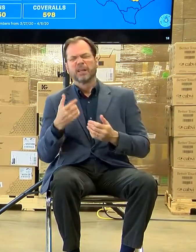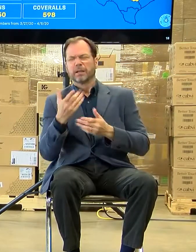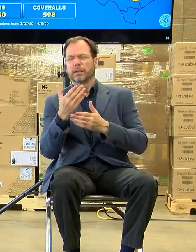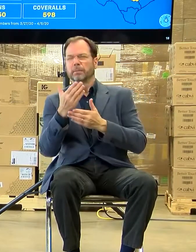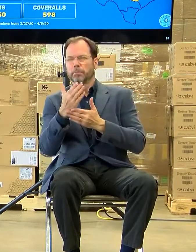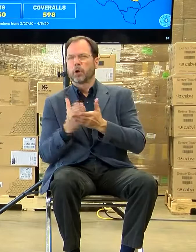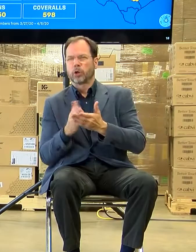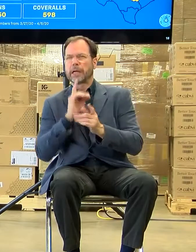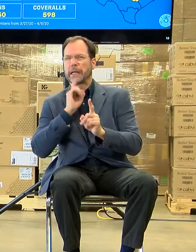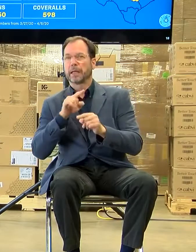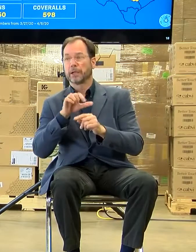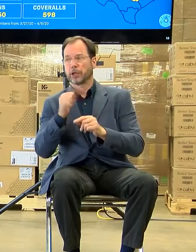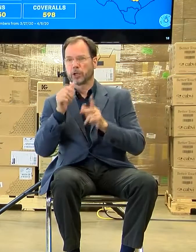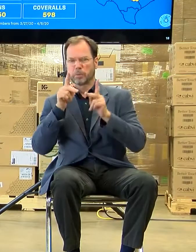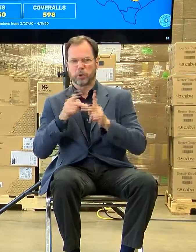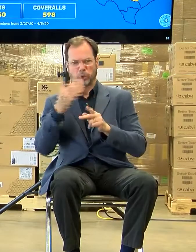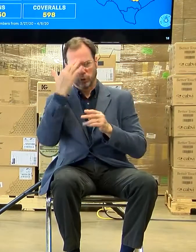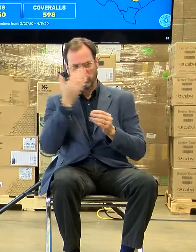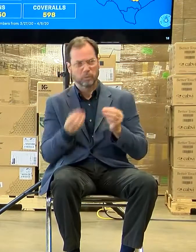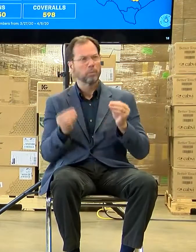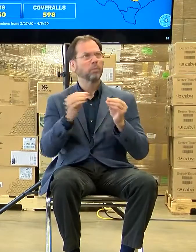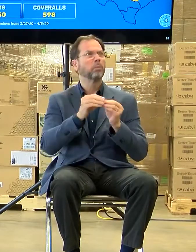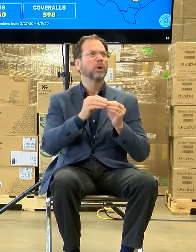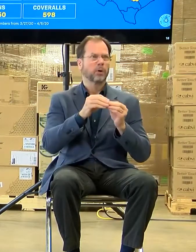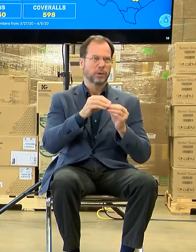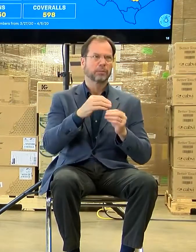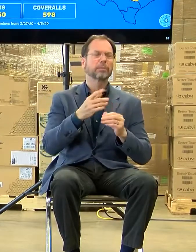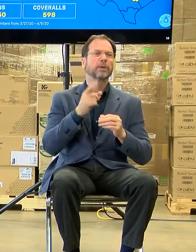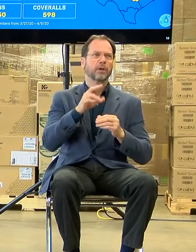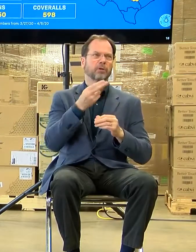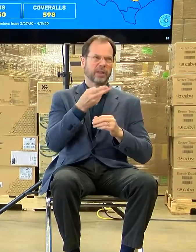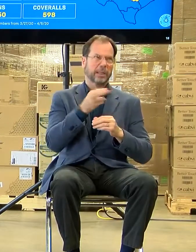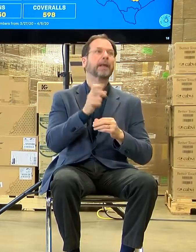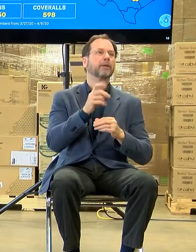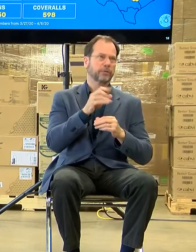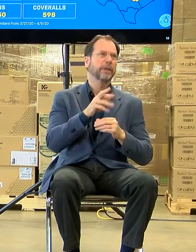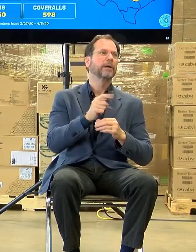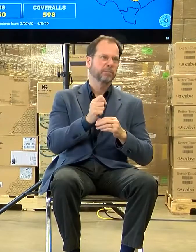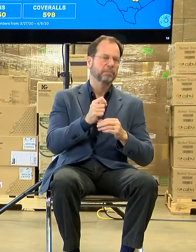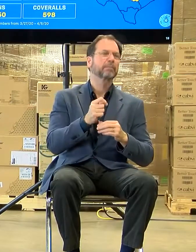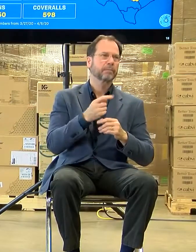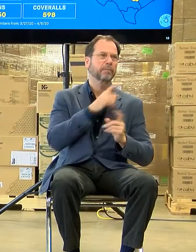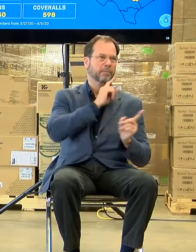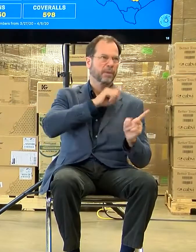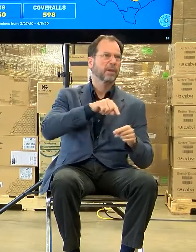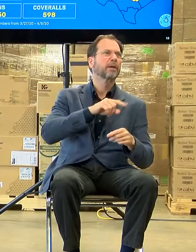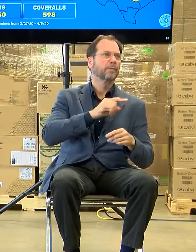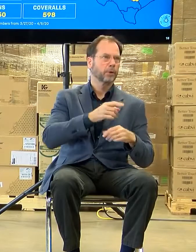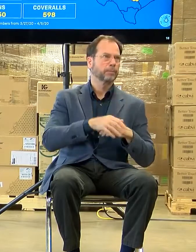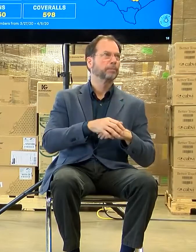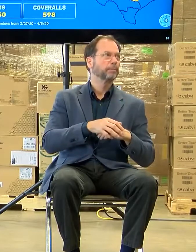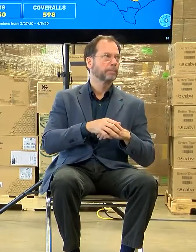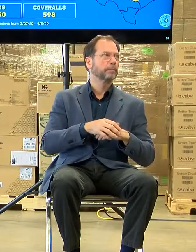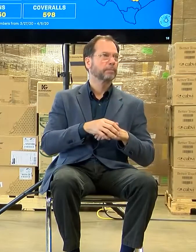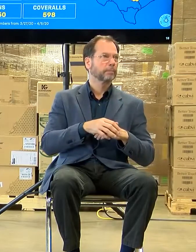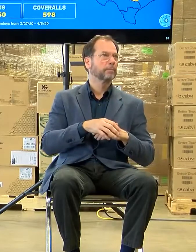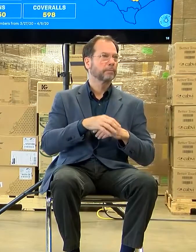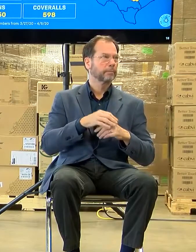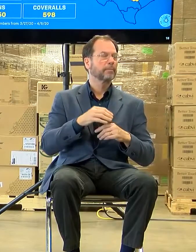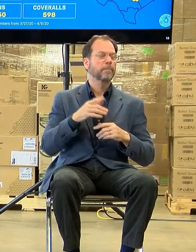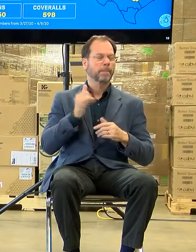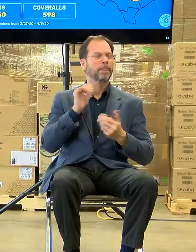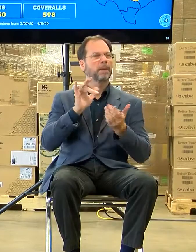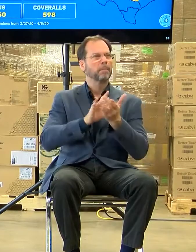part, but someone who knows a whole lot about it is Dr. Hellerstedt. I'd like to have Dr. Hellerstedt address it first, obviously, from the medical